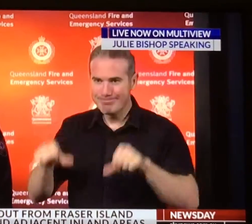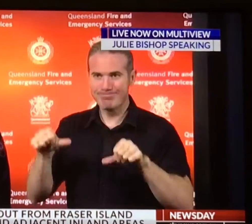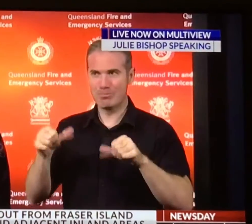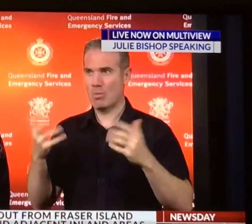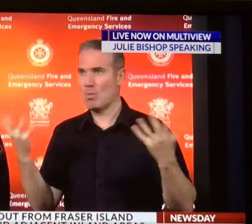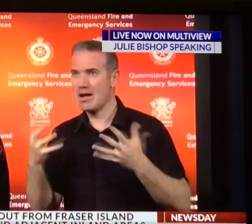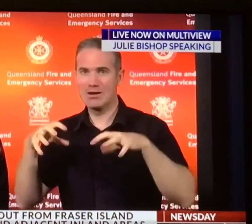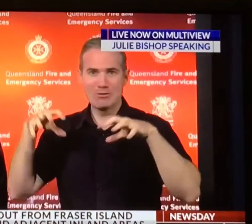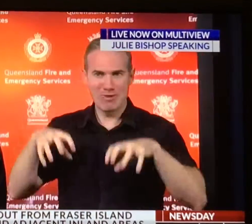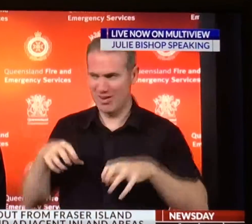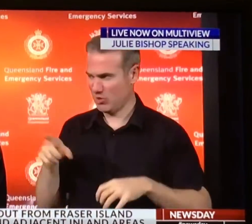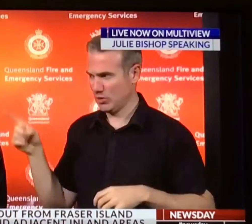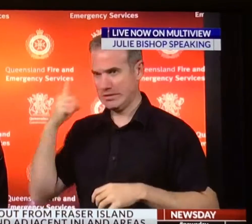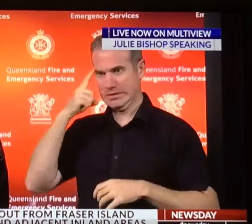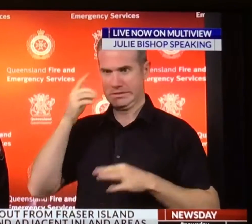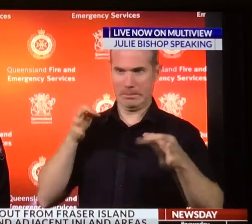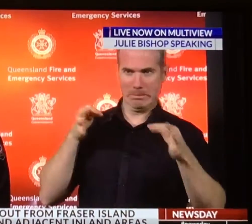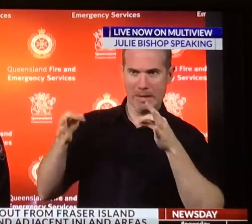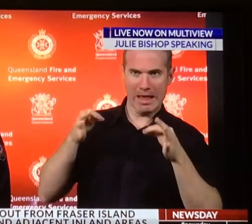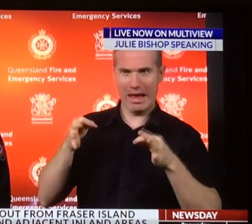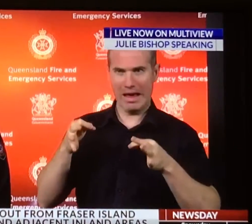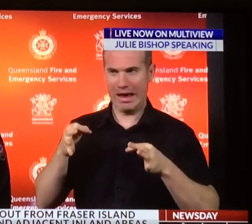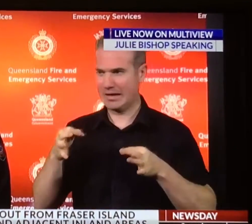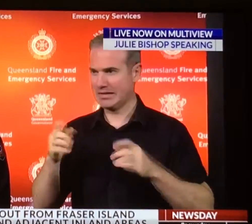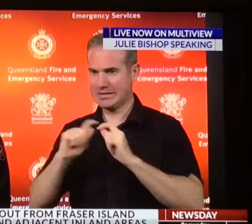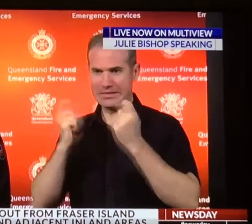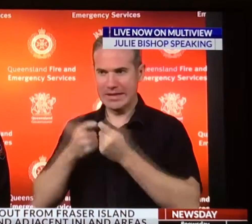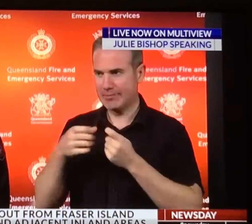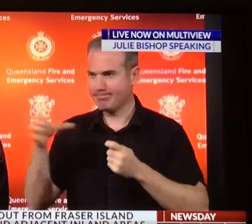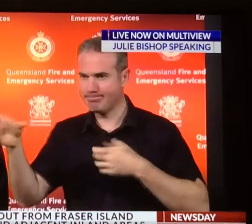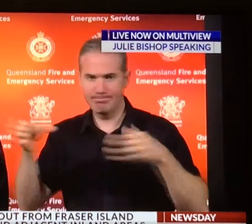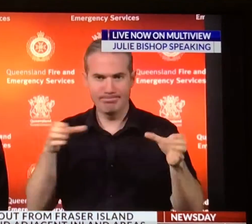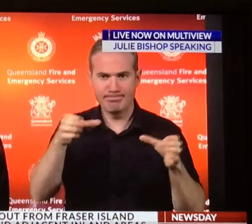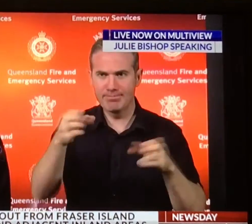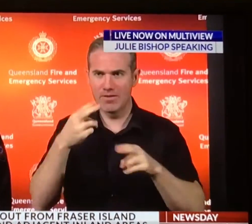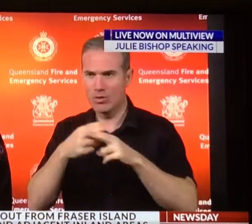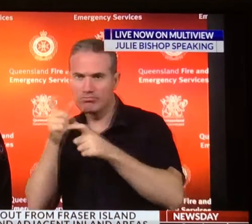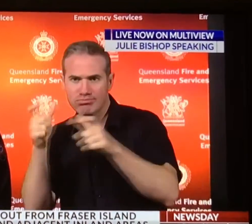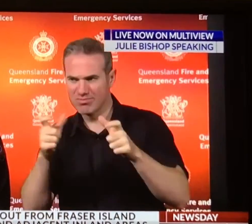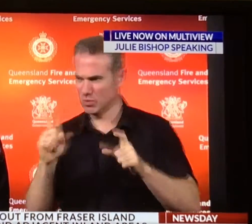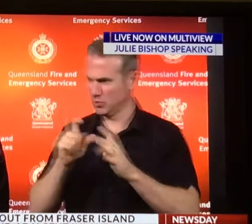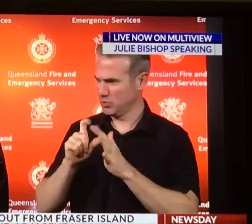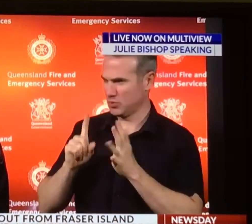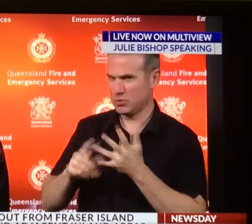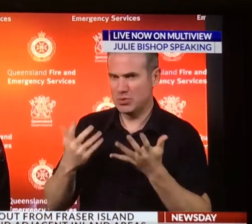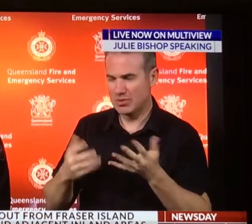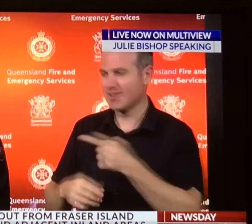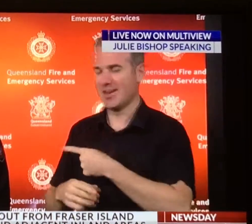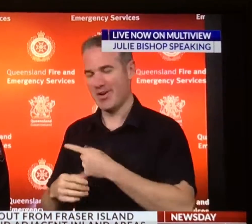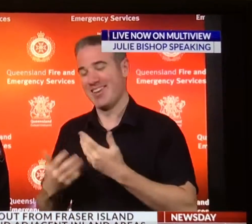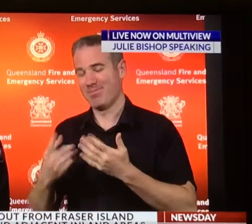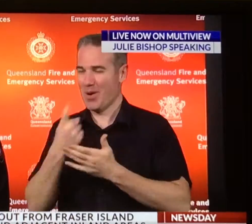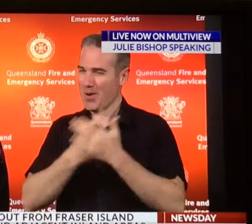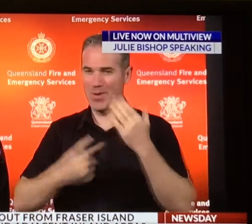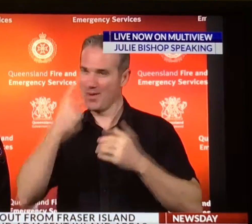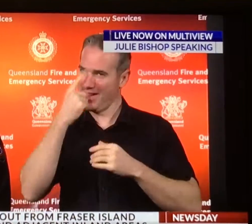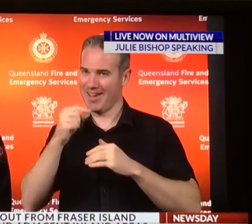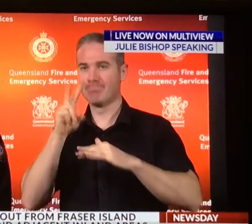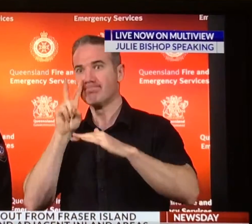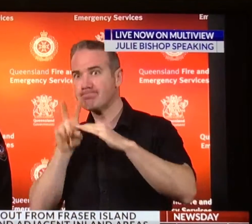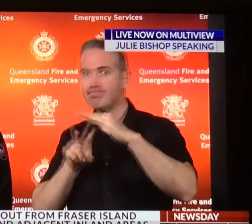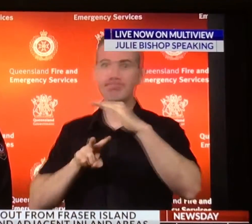the Swiftwater crews and that sort of, to be ready? Well, the reality is this is a forecast, so we are predicting fairly